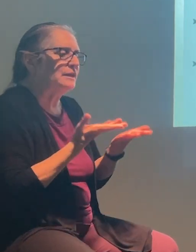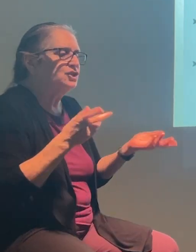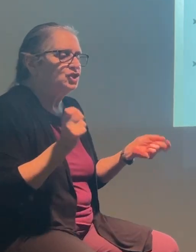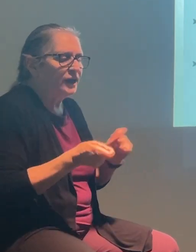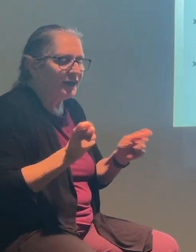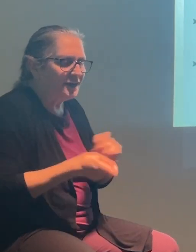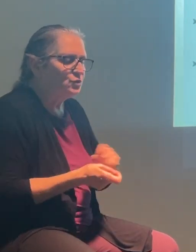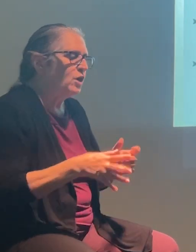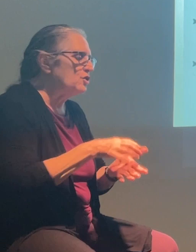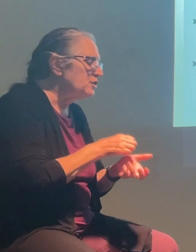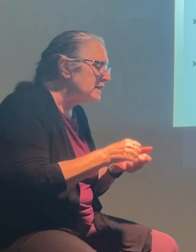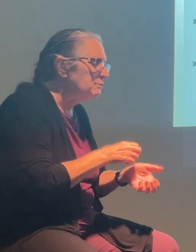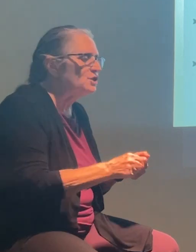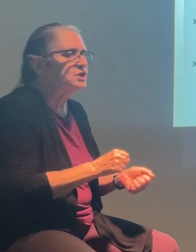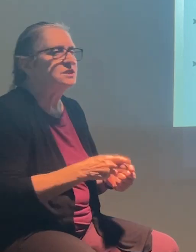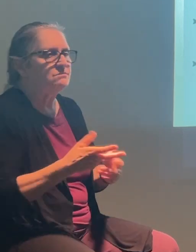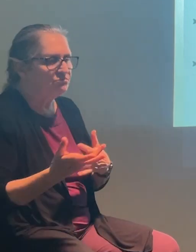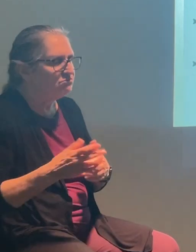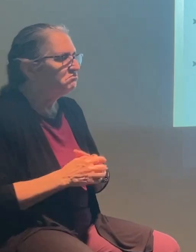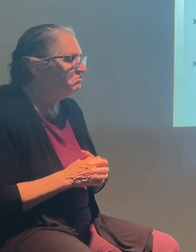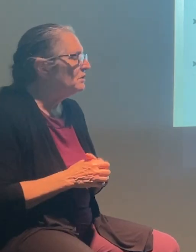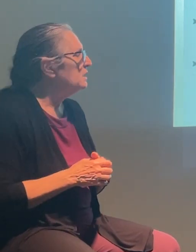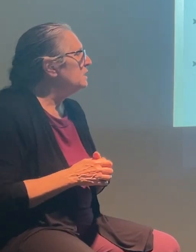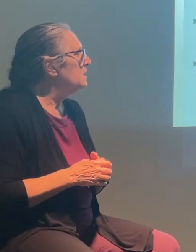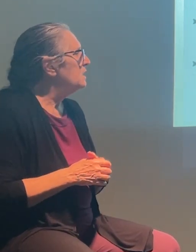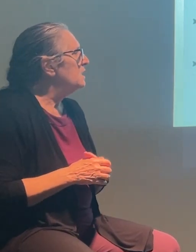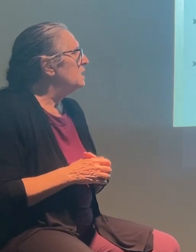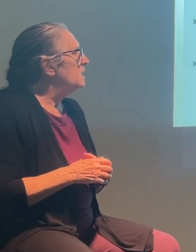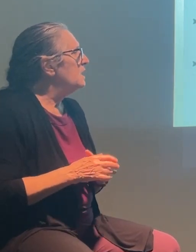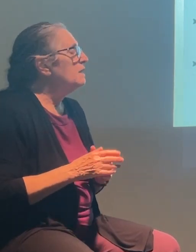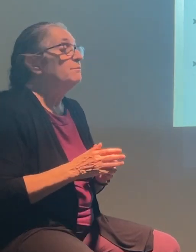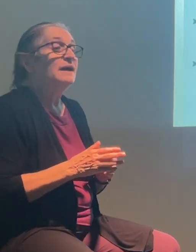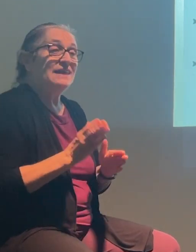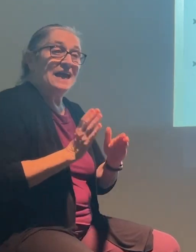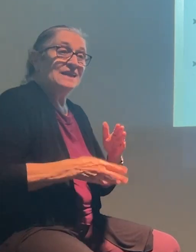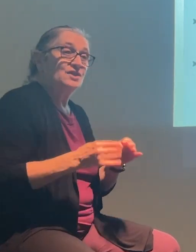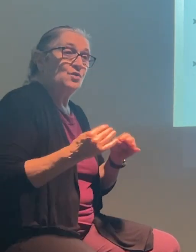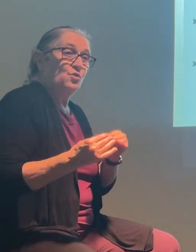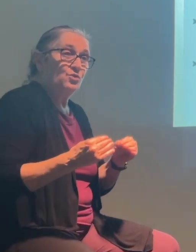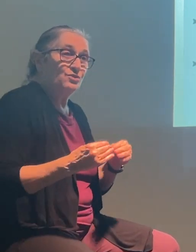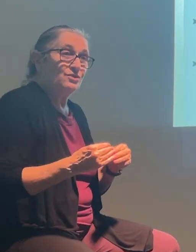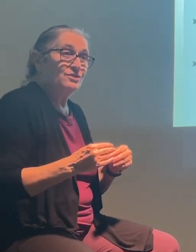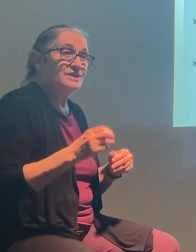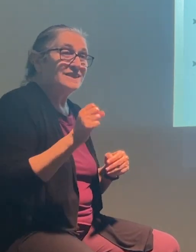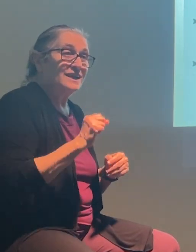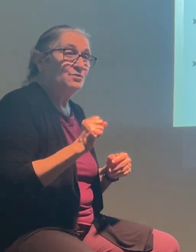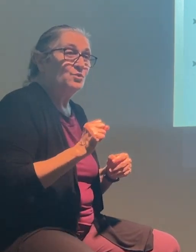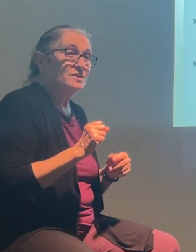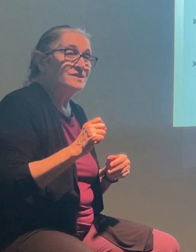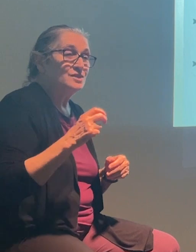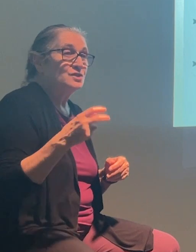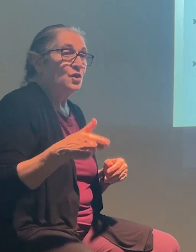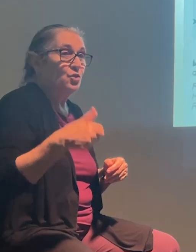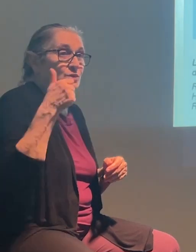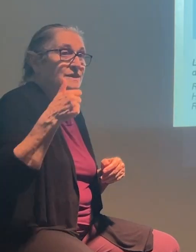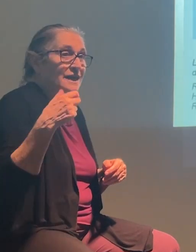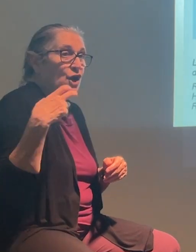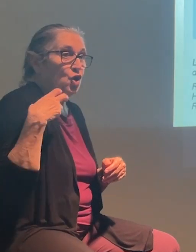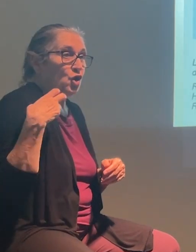the end of the war, he was a lieutenant colonel in the army. But here we go.